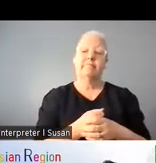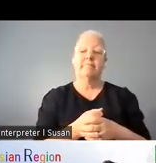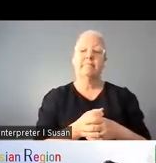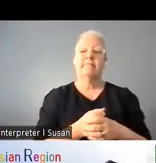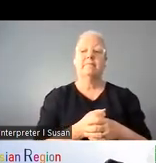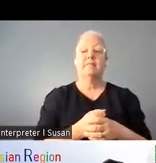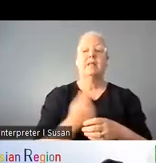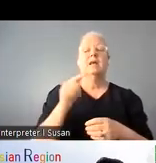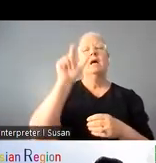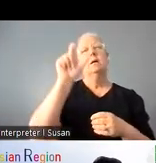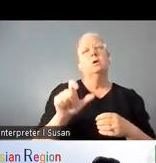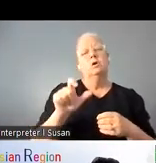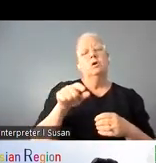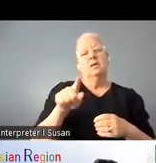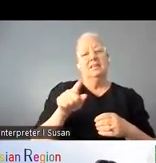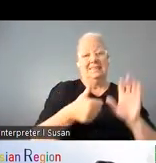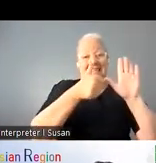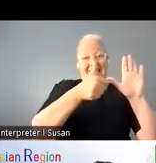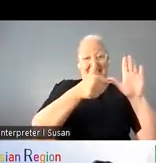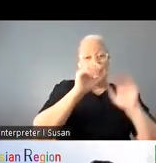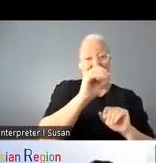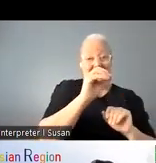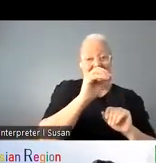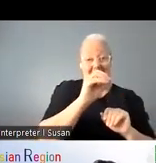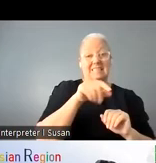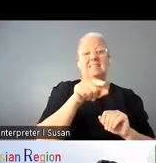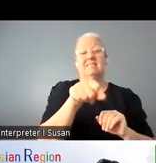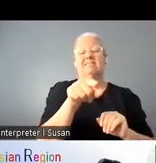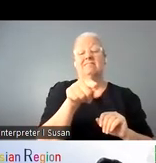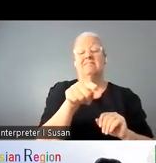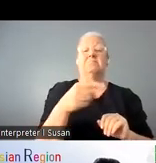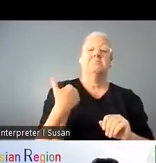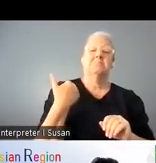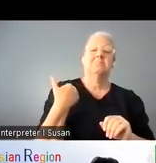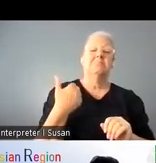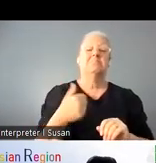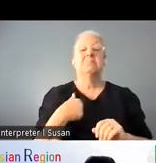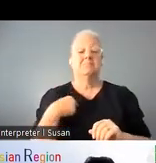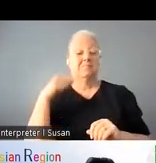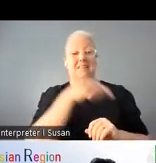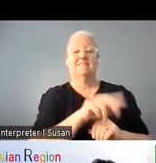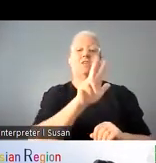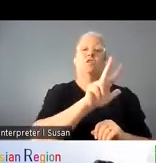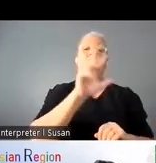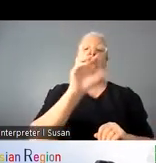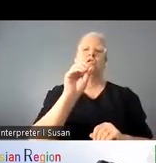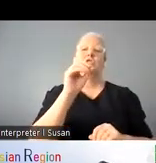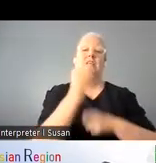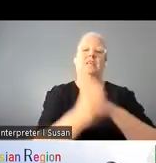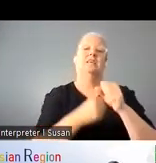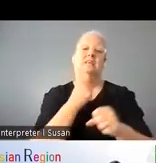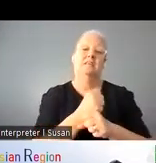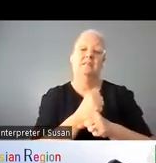were 60 at the time and she said that, she has been living in there for 30 years. And then,